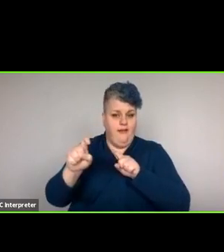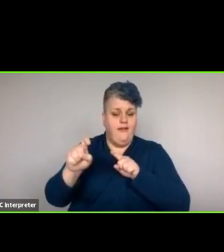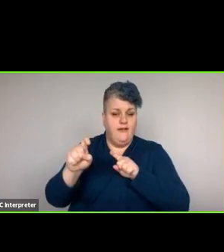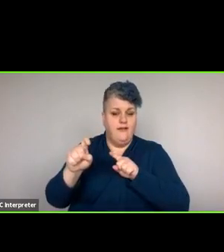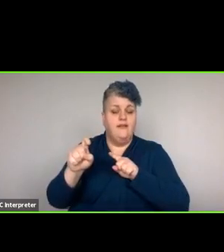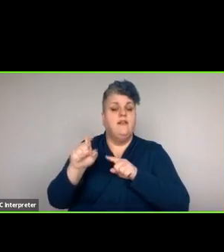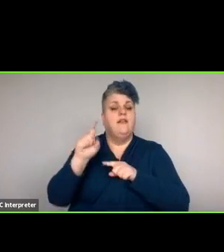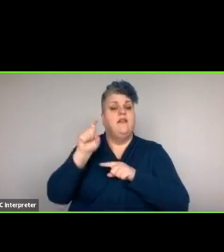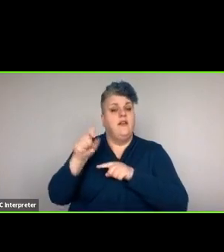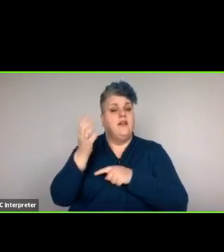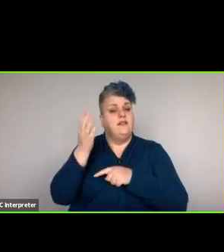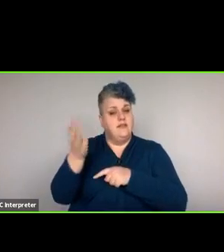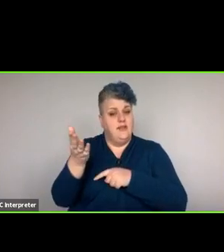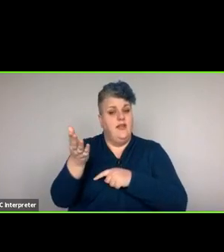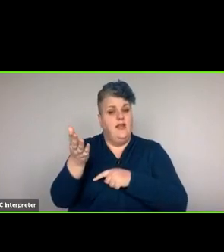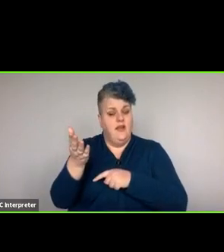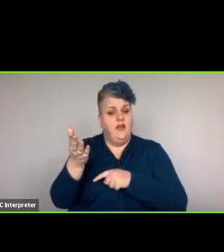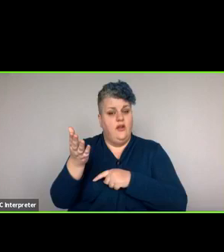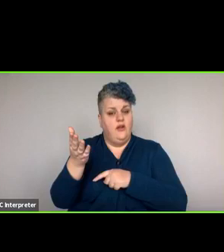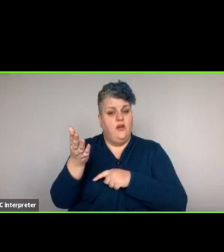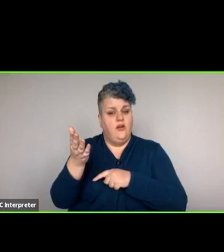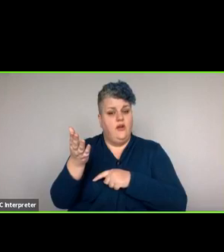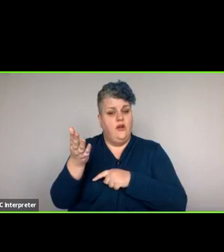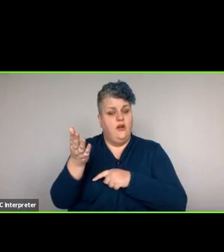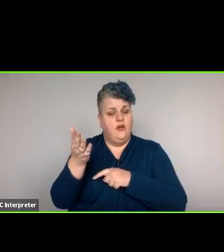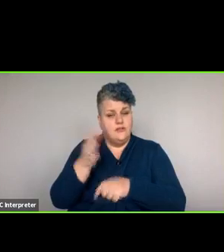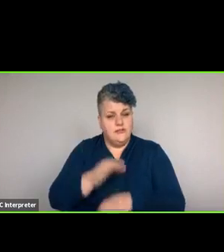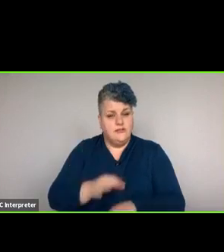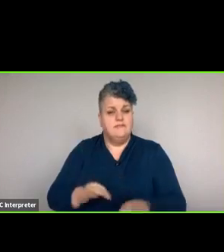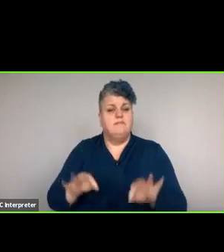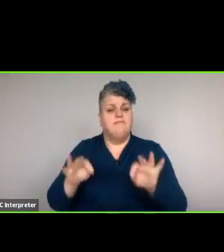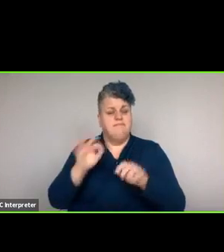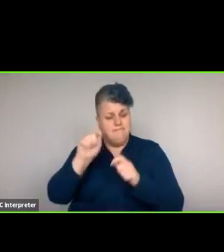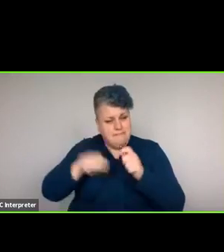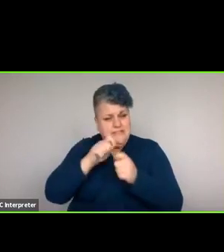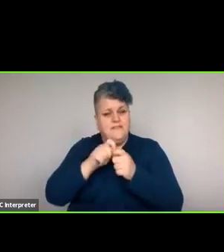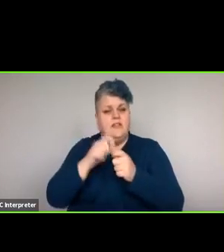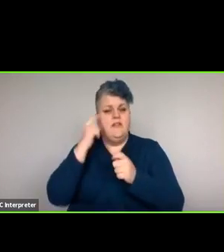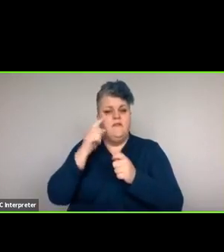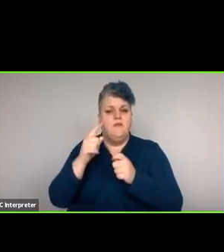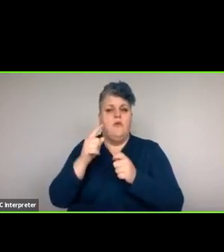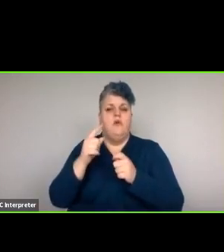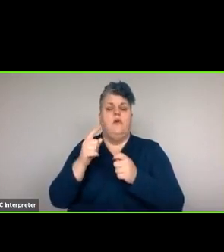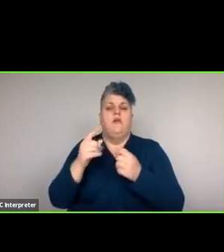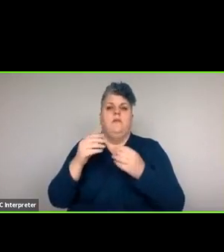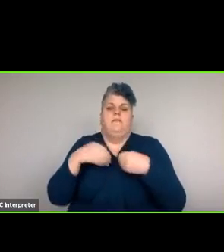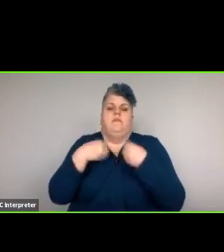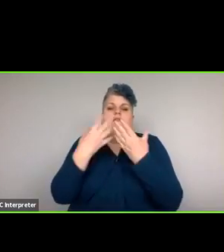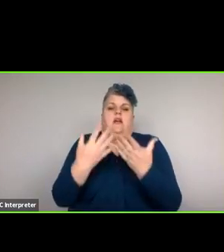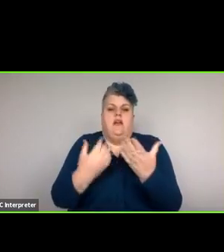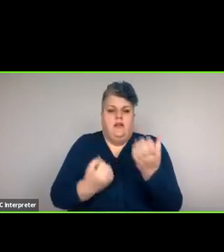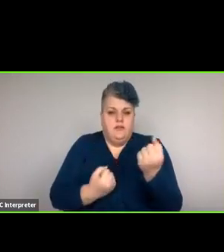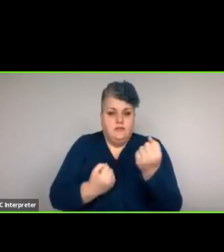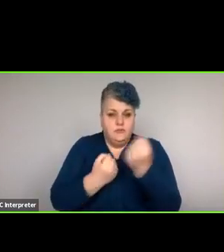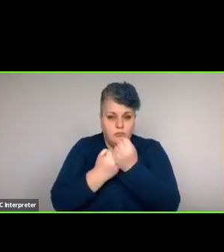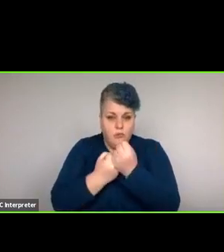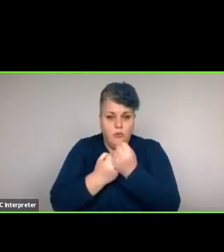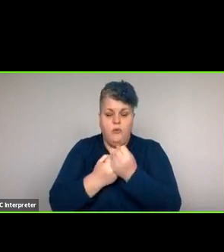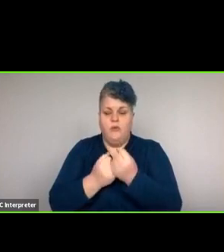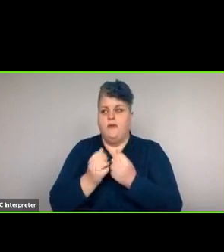just to hear people, provide support, be a